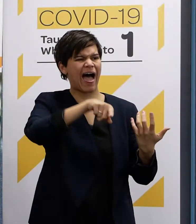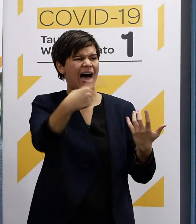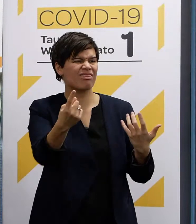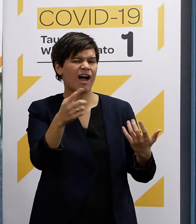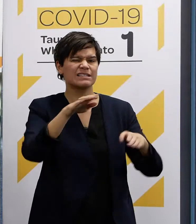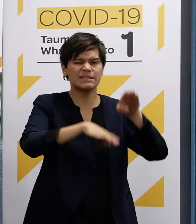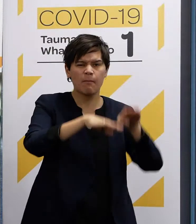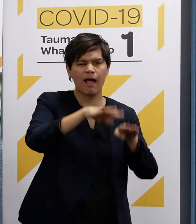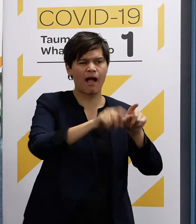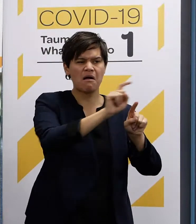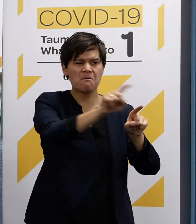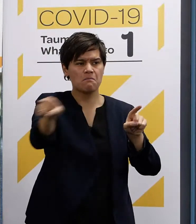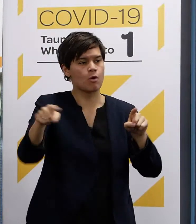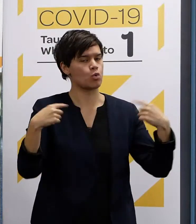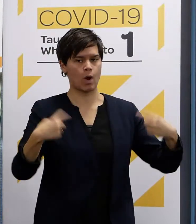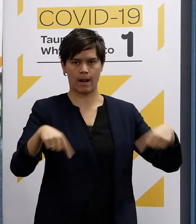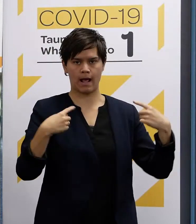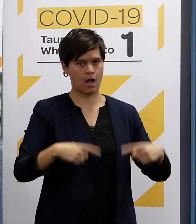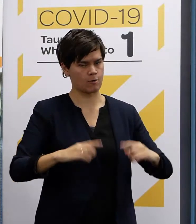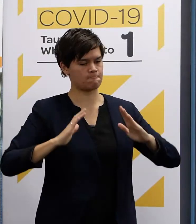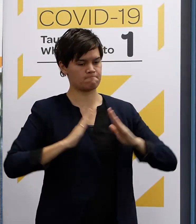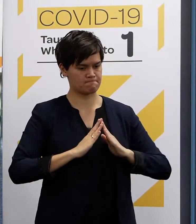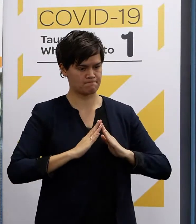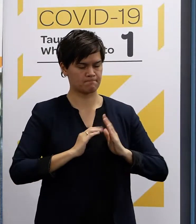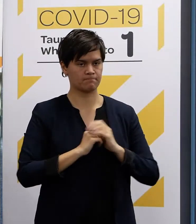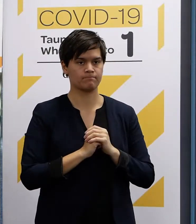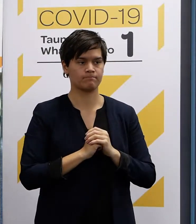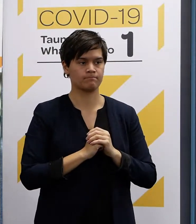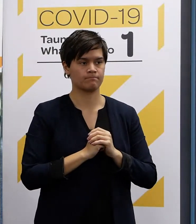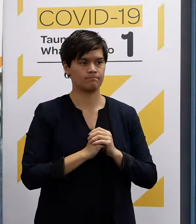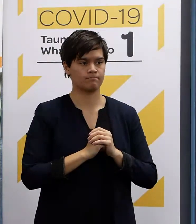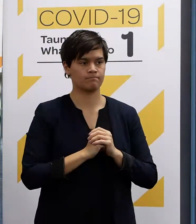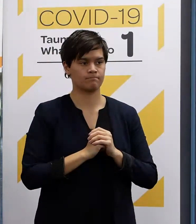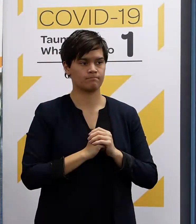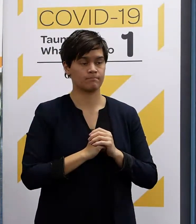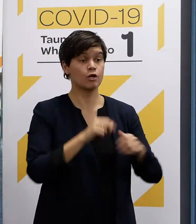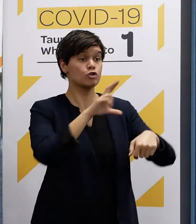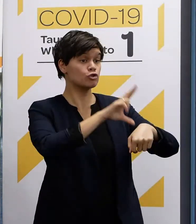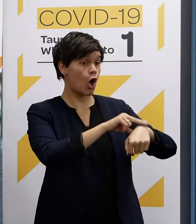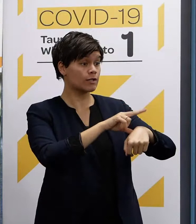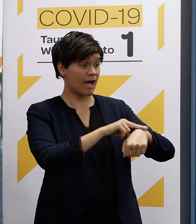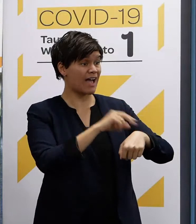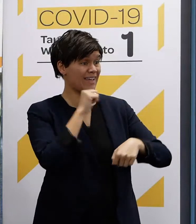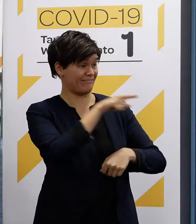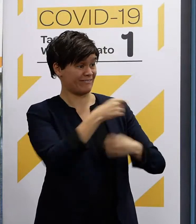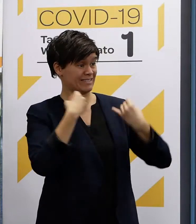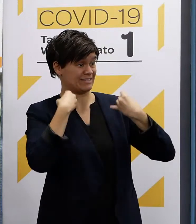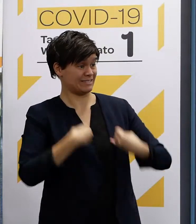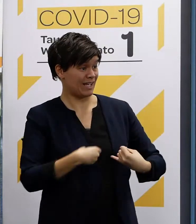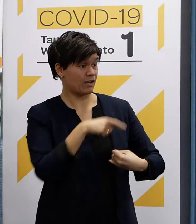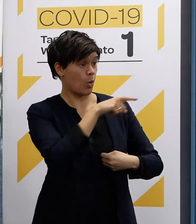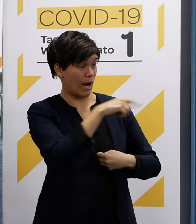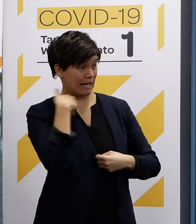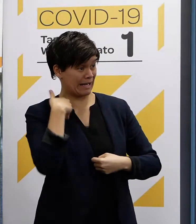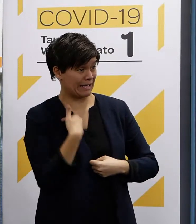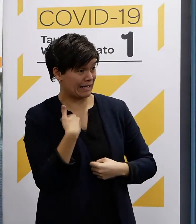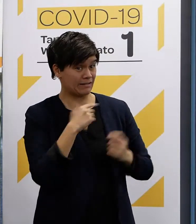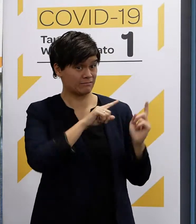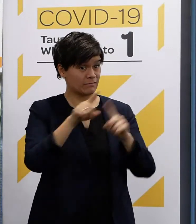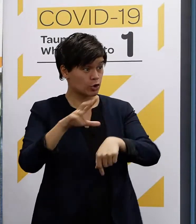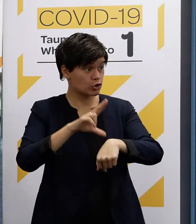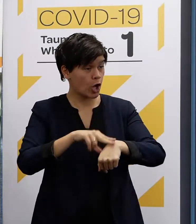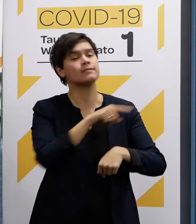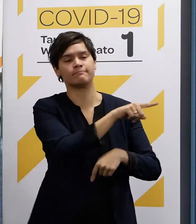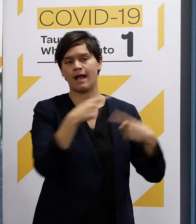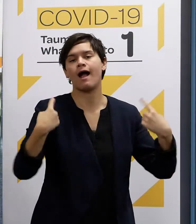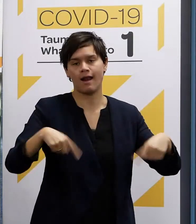time. Accessing hospitals and GPs for personal care was allowed, providing those facilities were advised before